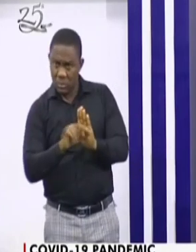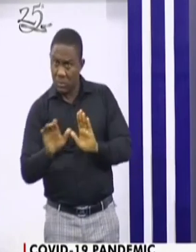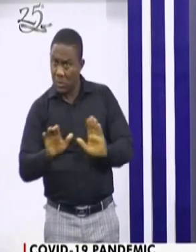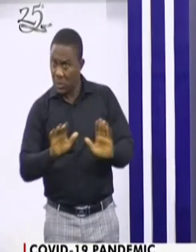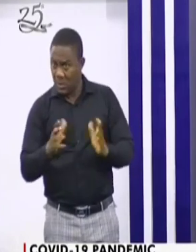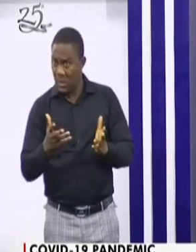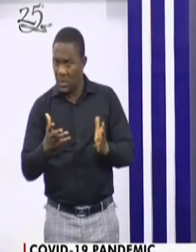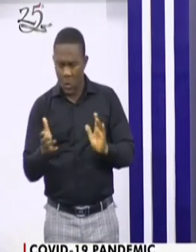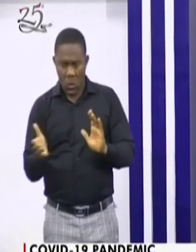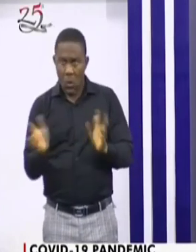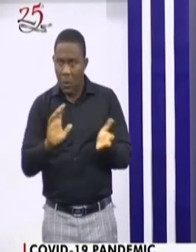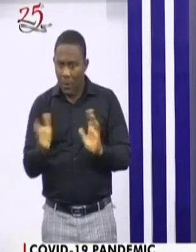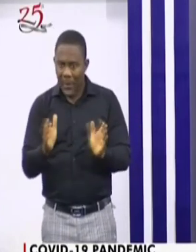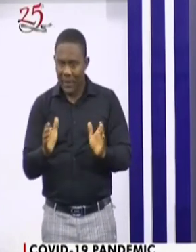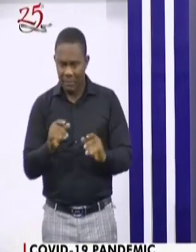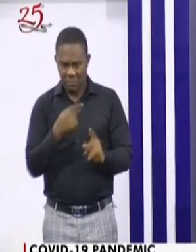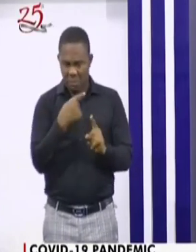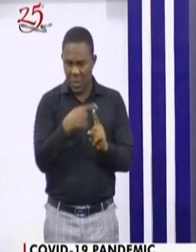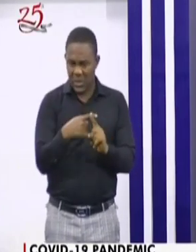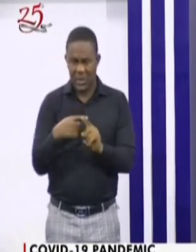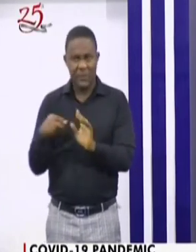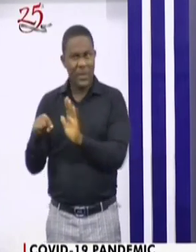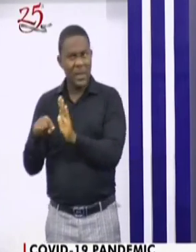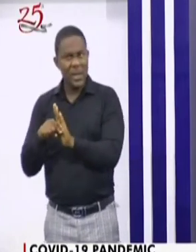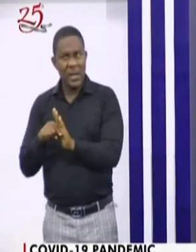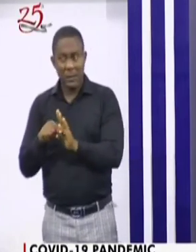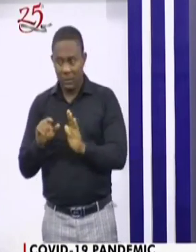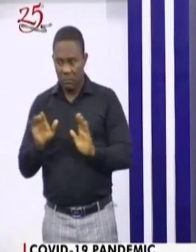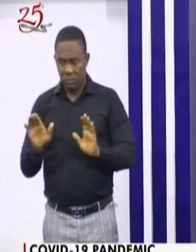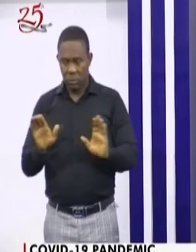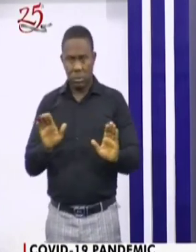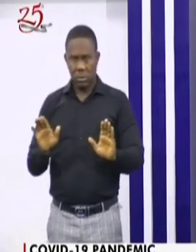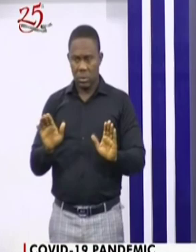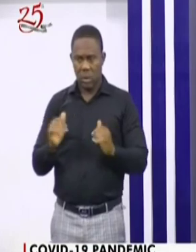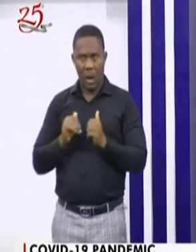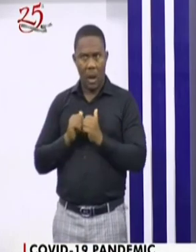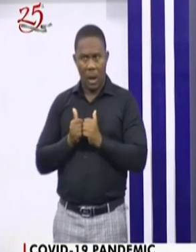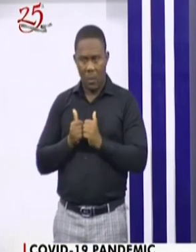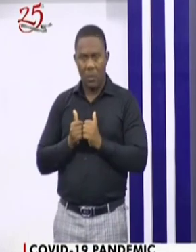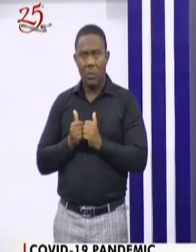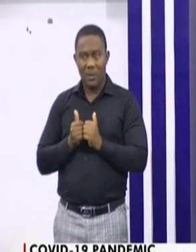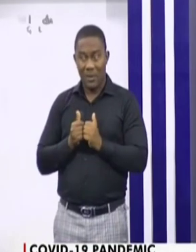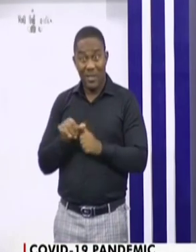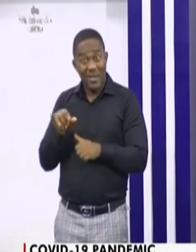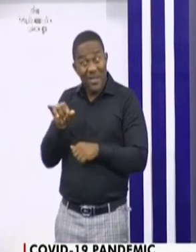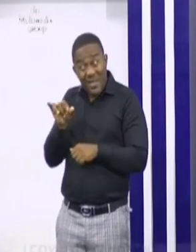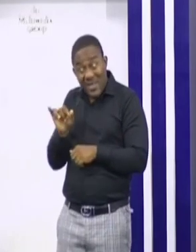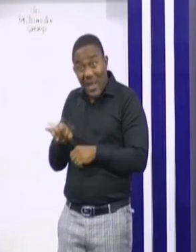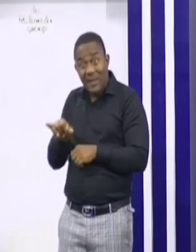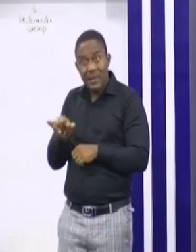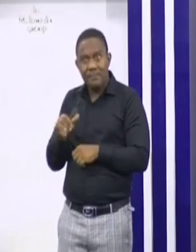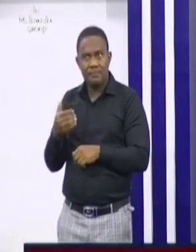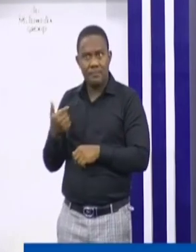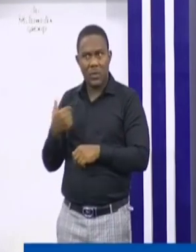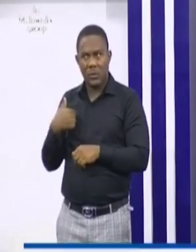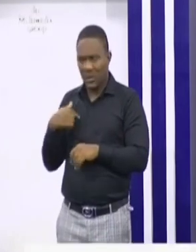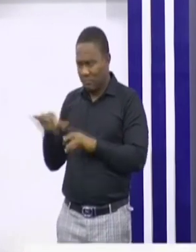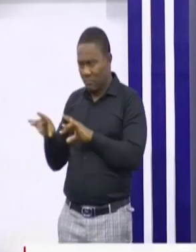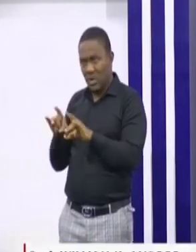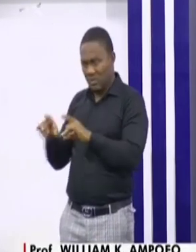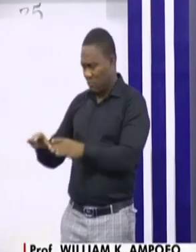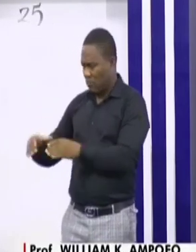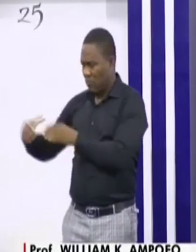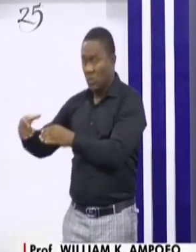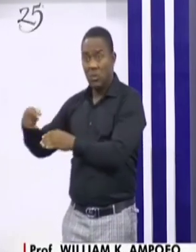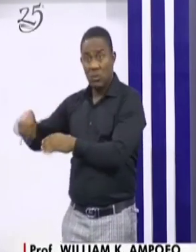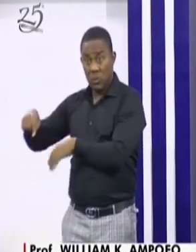specificity. So this process is currently ongoing, and we have established a panel of blood